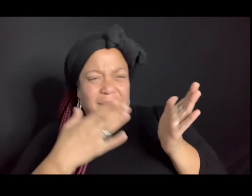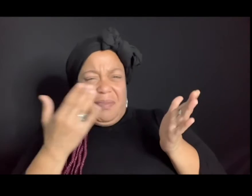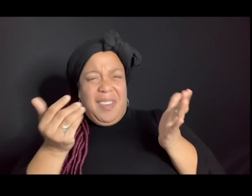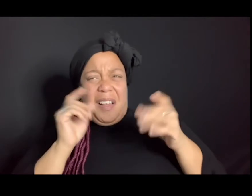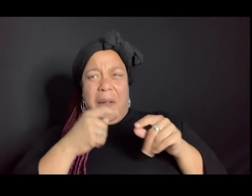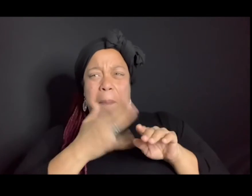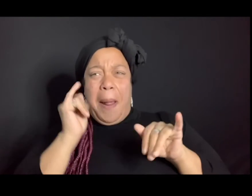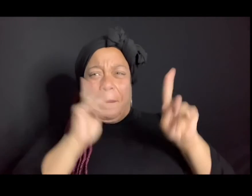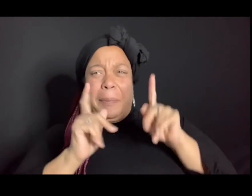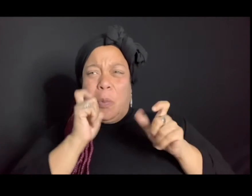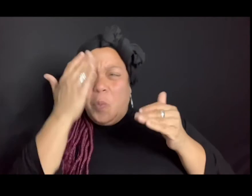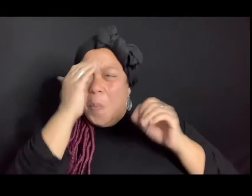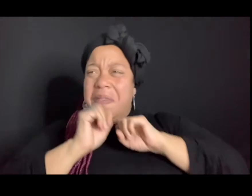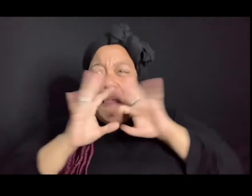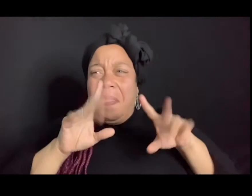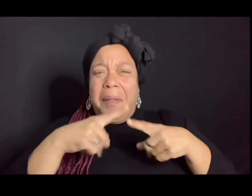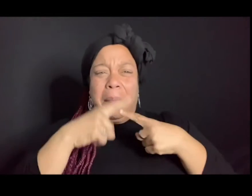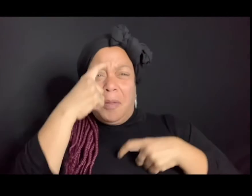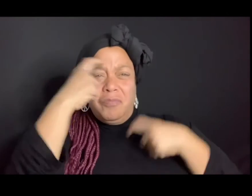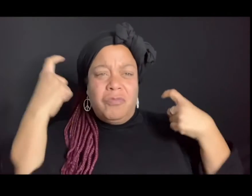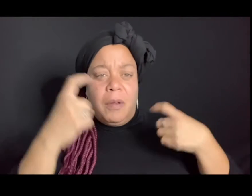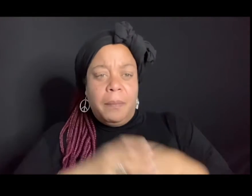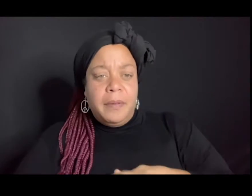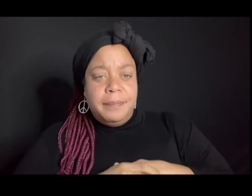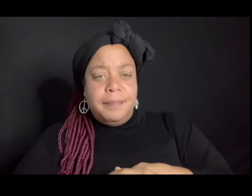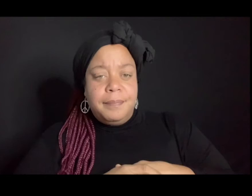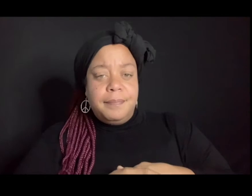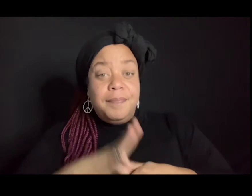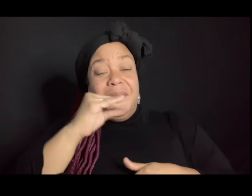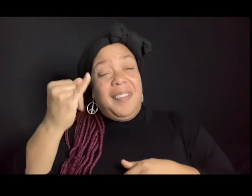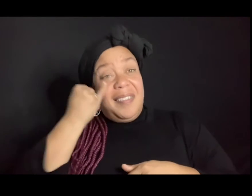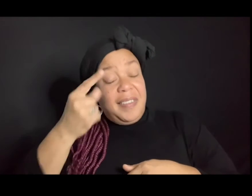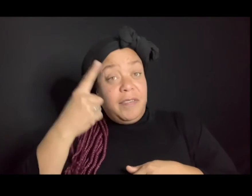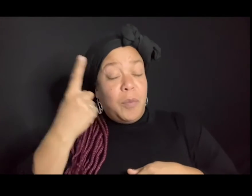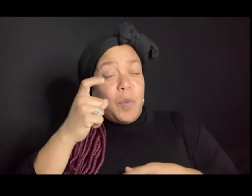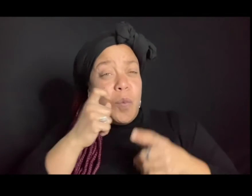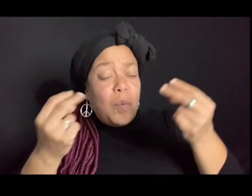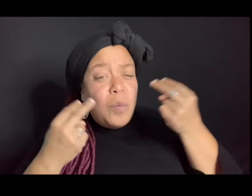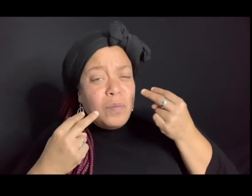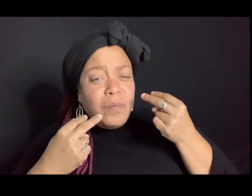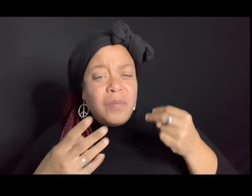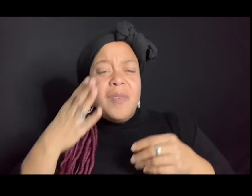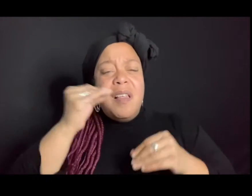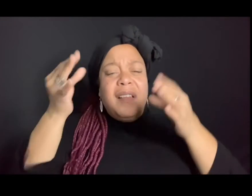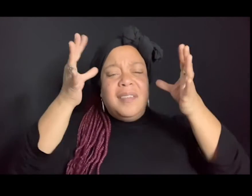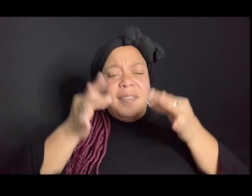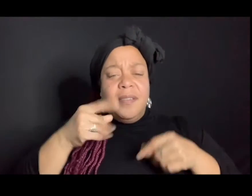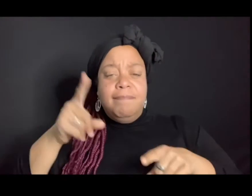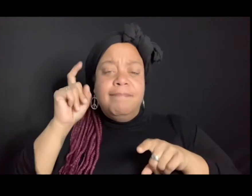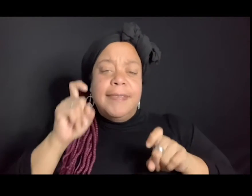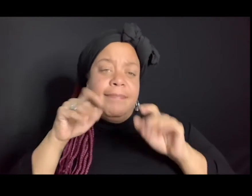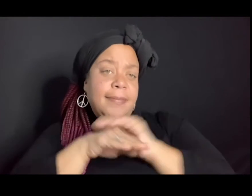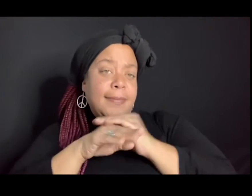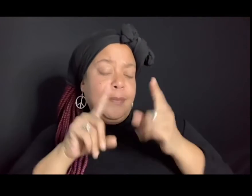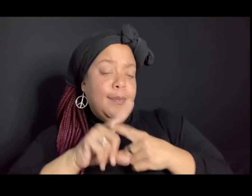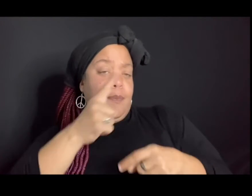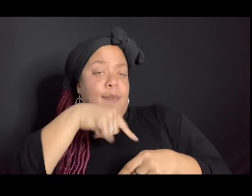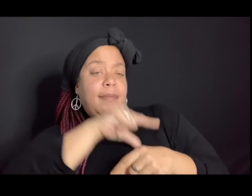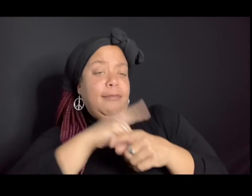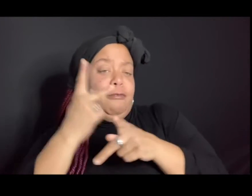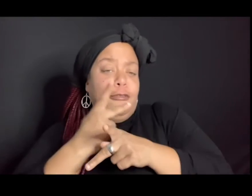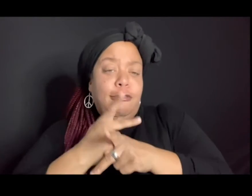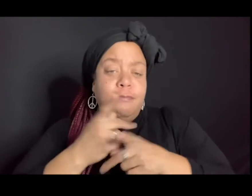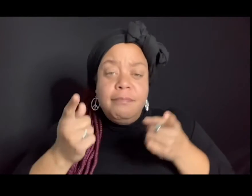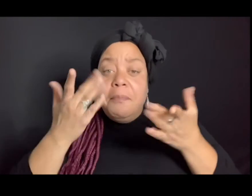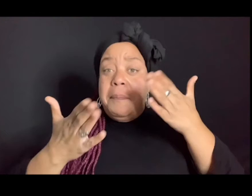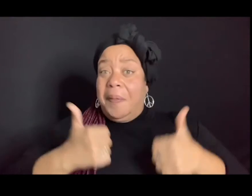trauma. And if you are someone who's watching and you do decide that you need access to quality care, you might live